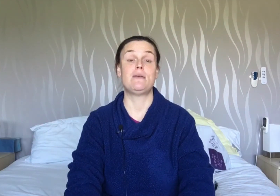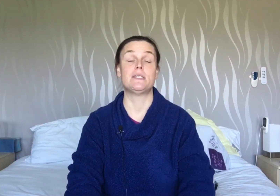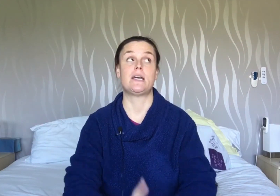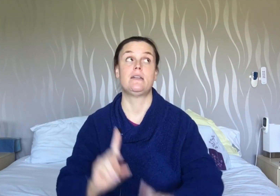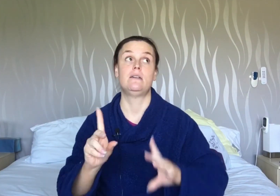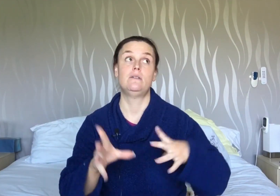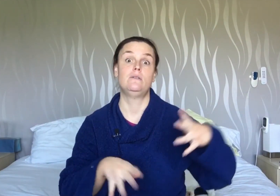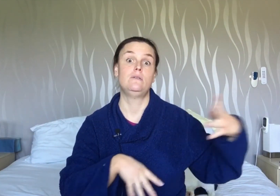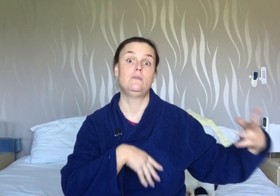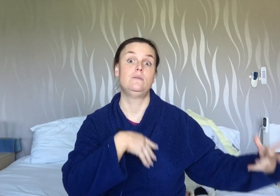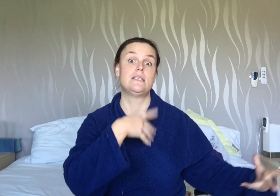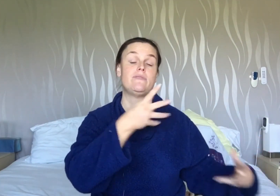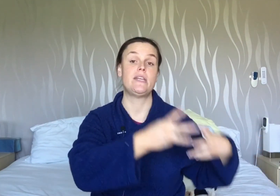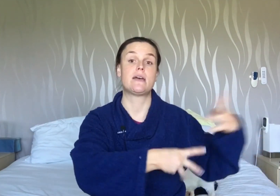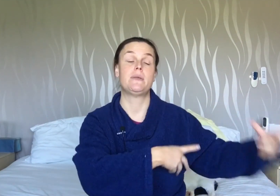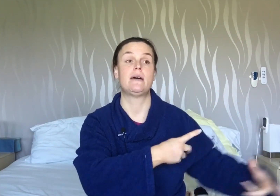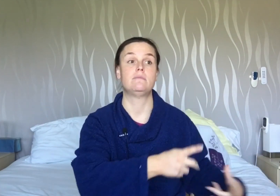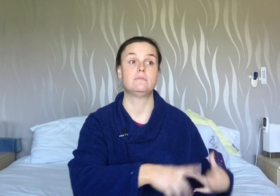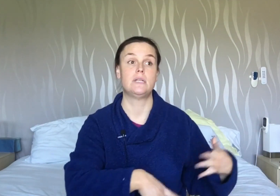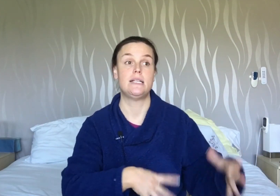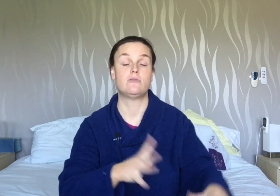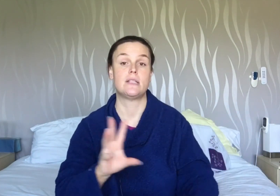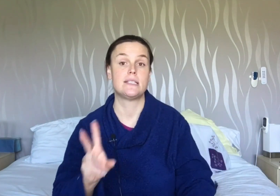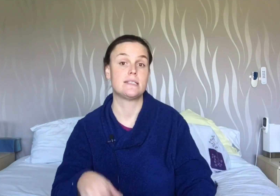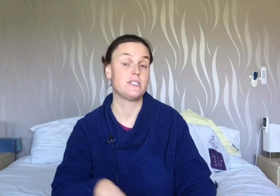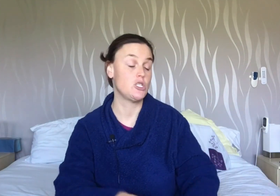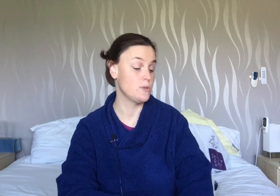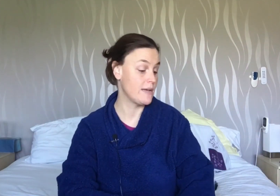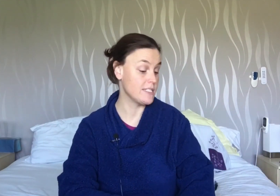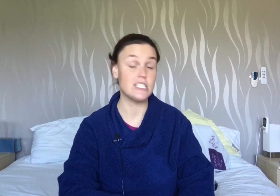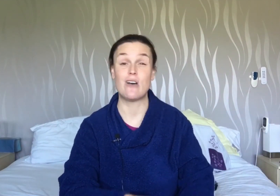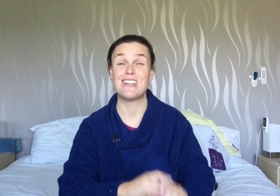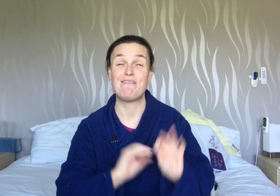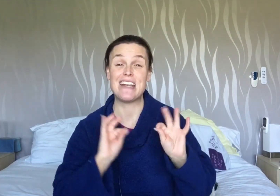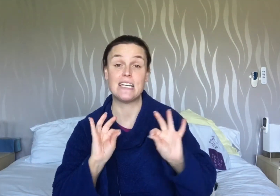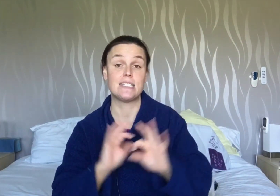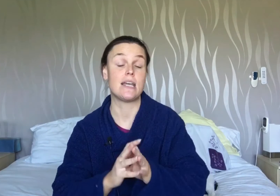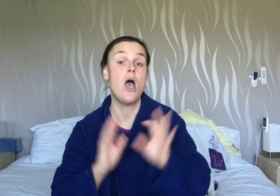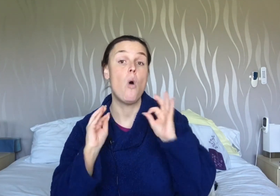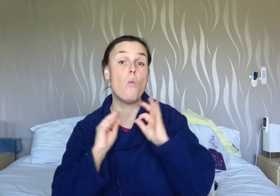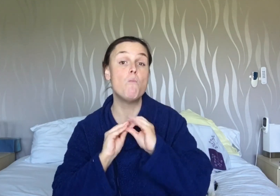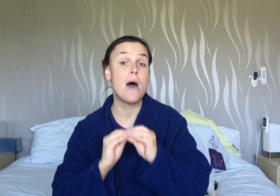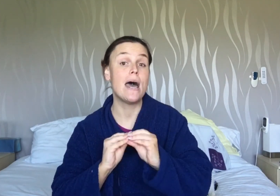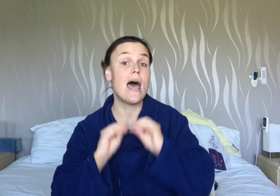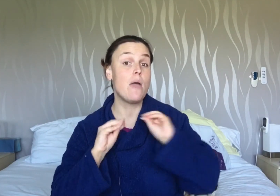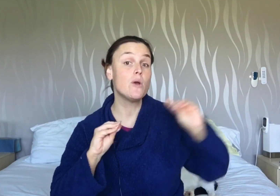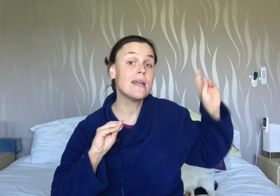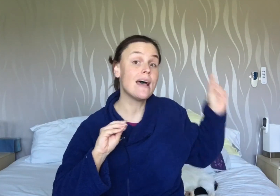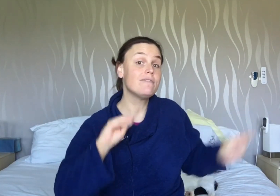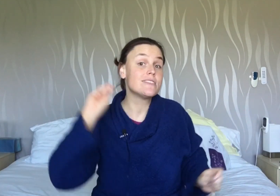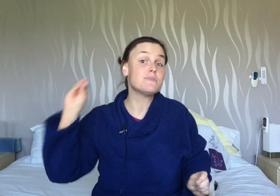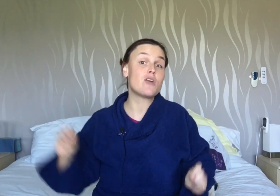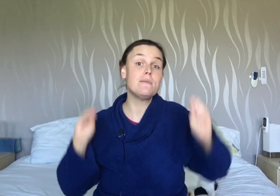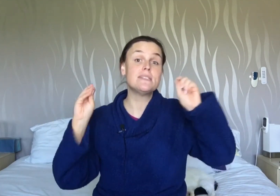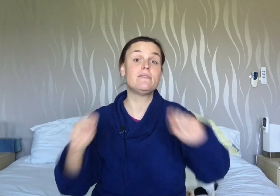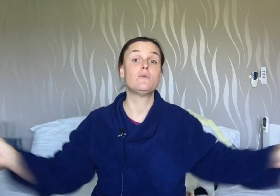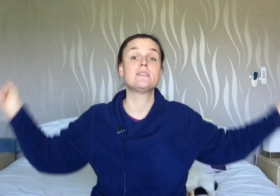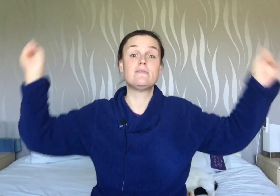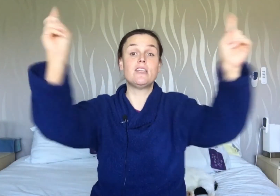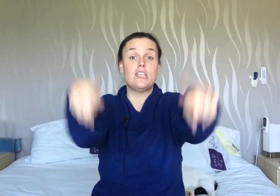I know there's a video coming out later on. This is on at 270, so I've done fantastic. But I wouldn't have subscribers if it wasn't for you